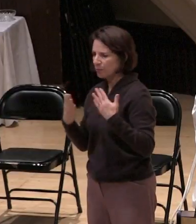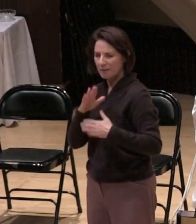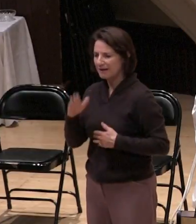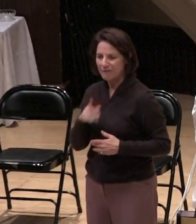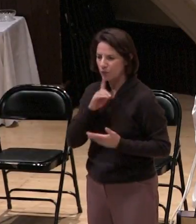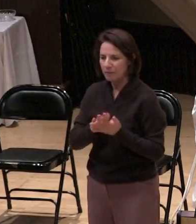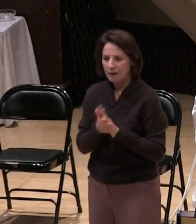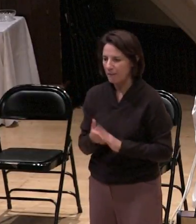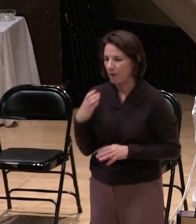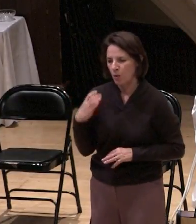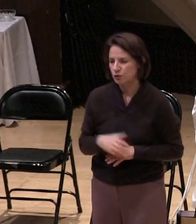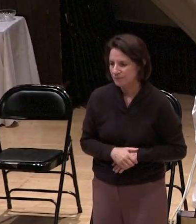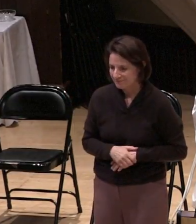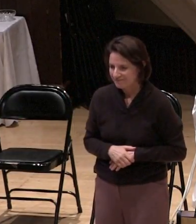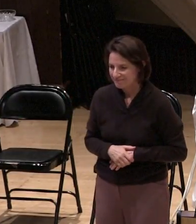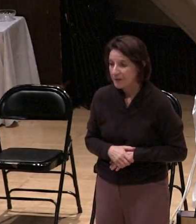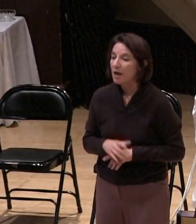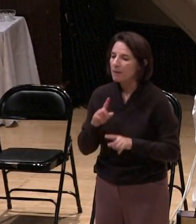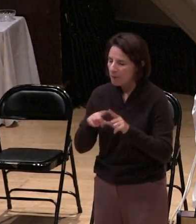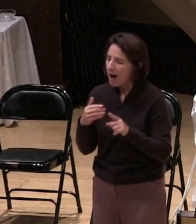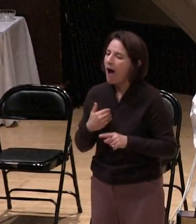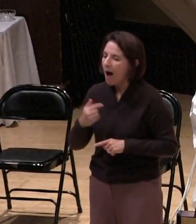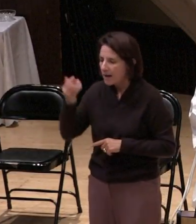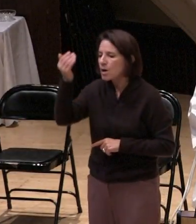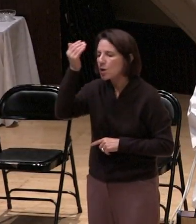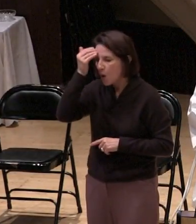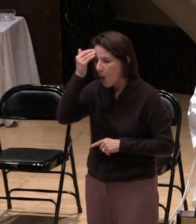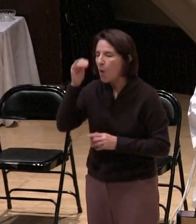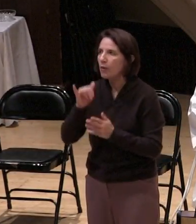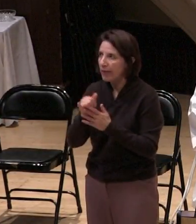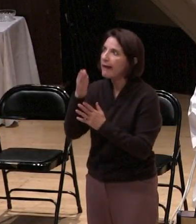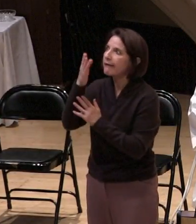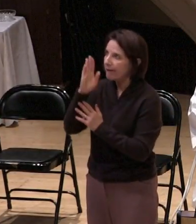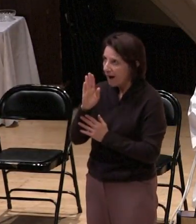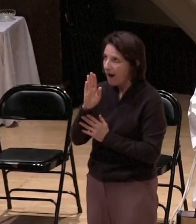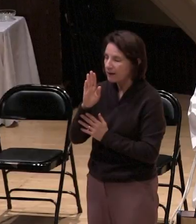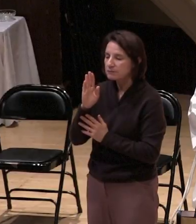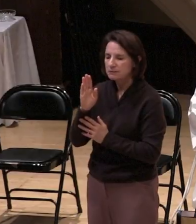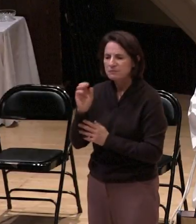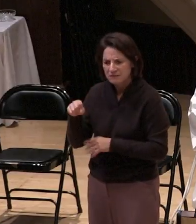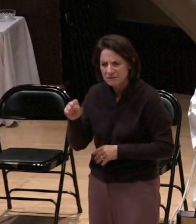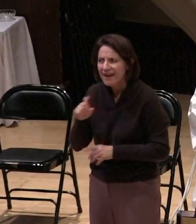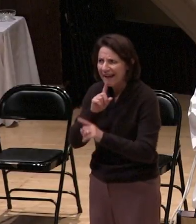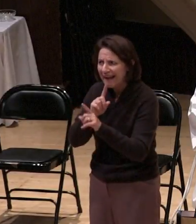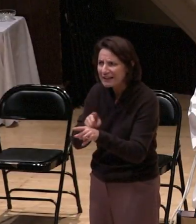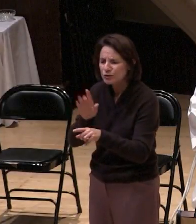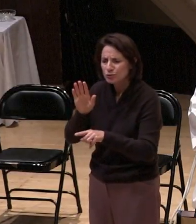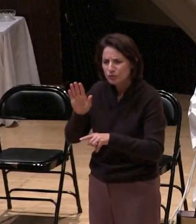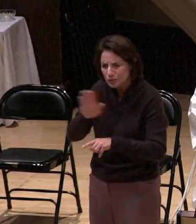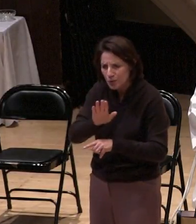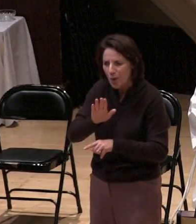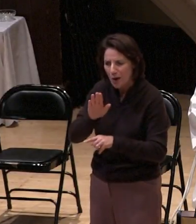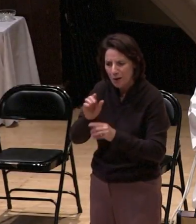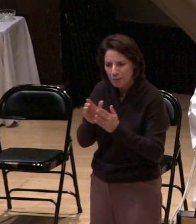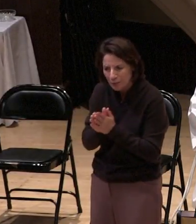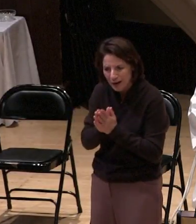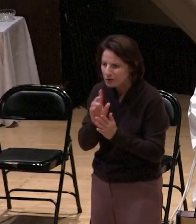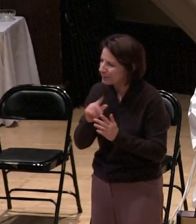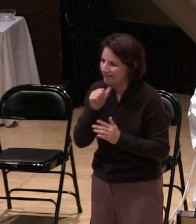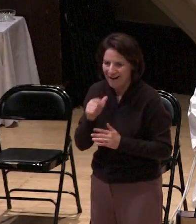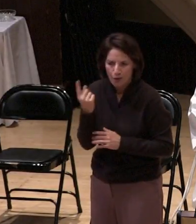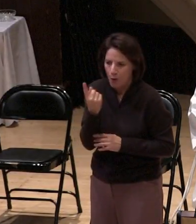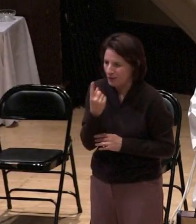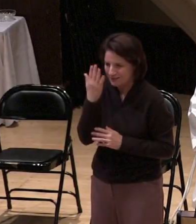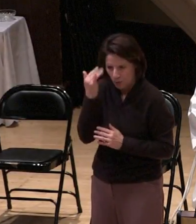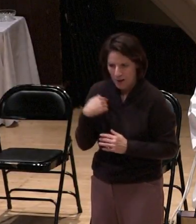a coach. But I know that God does answer your prayers. It's just not always in the ways you